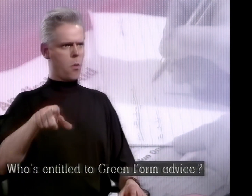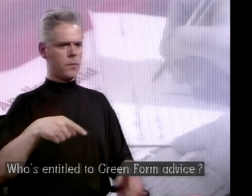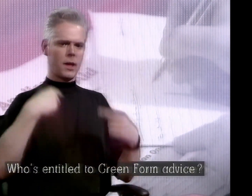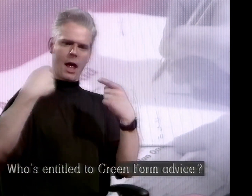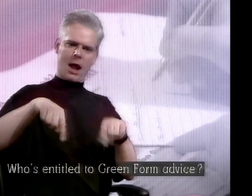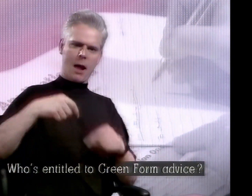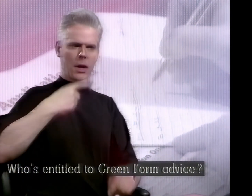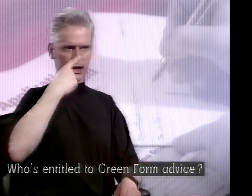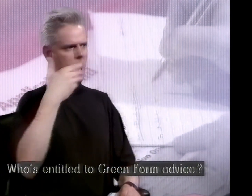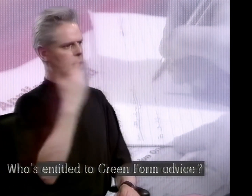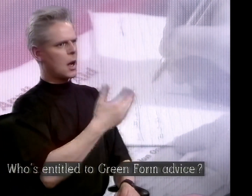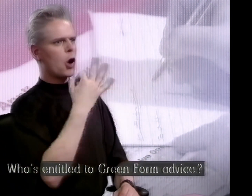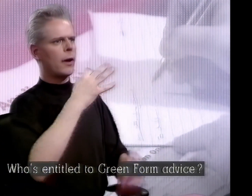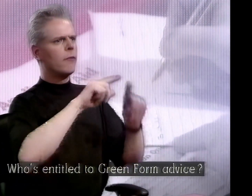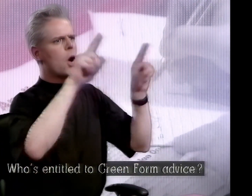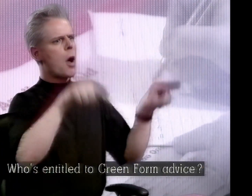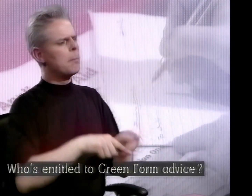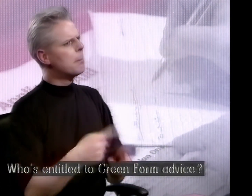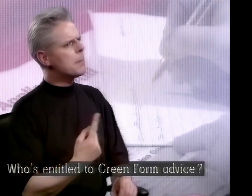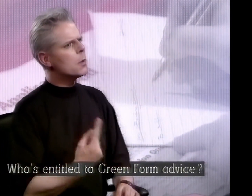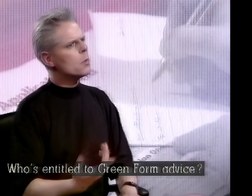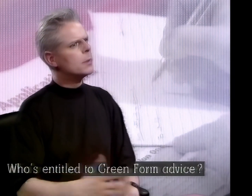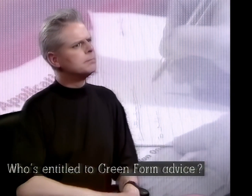So who's entitled to Green Form advice?